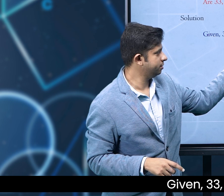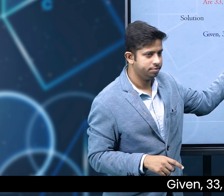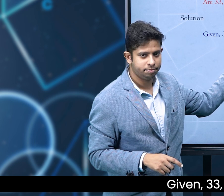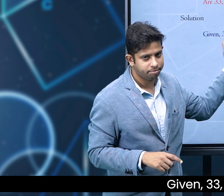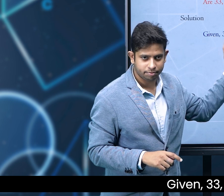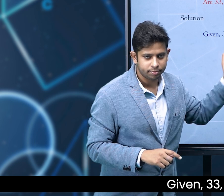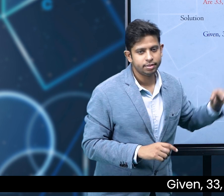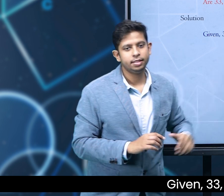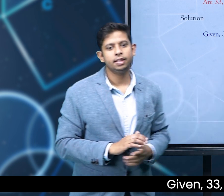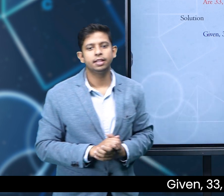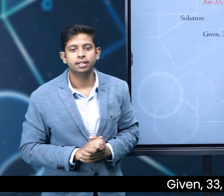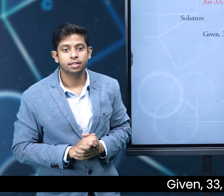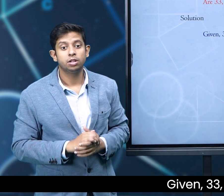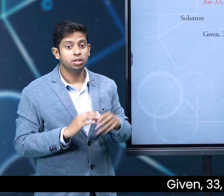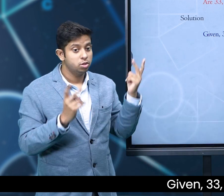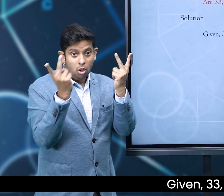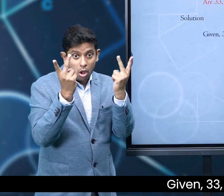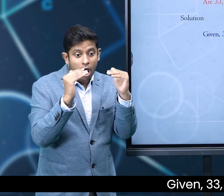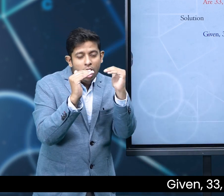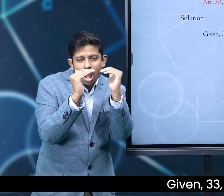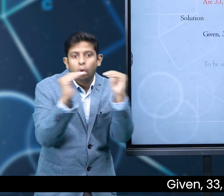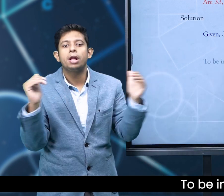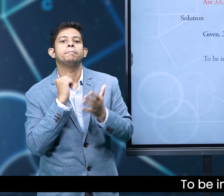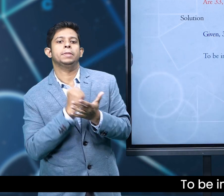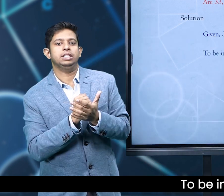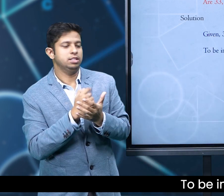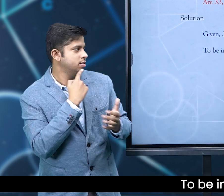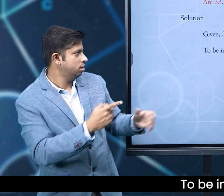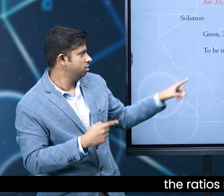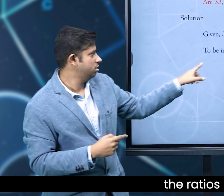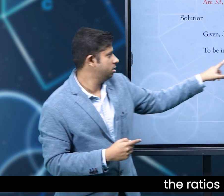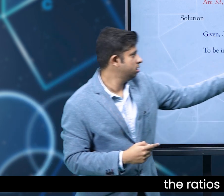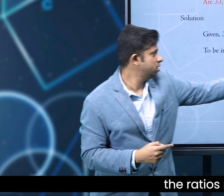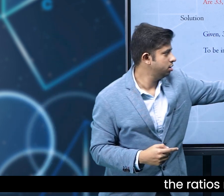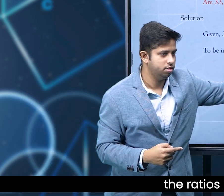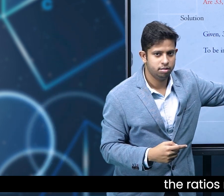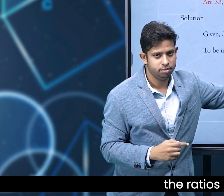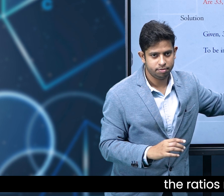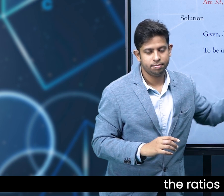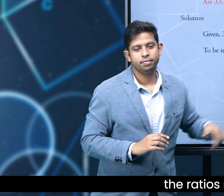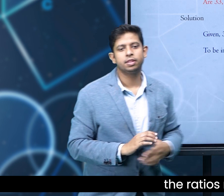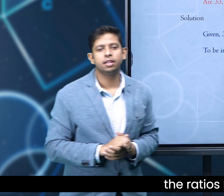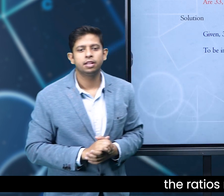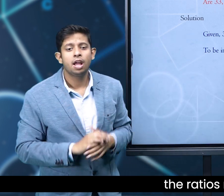Given 33, 44, 75 and 100. To be in proportion, the ratios must be equal.